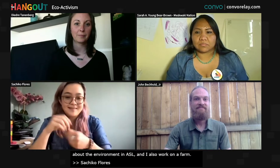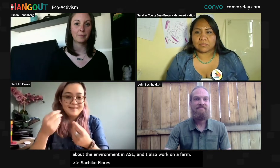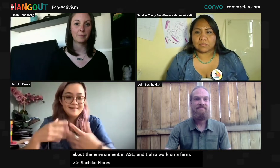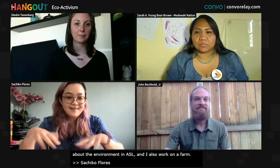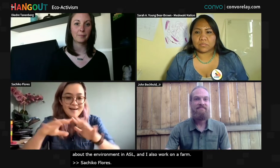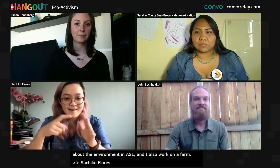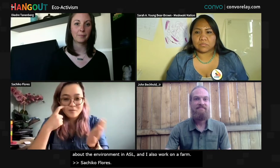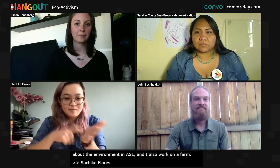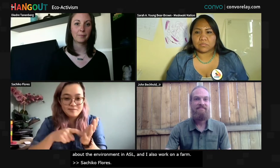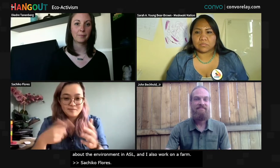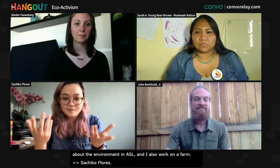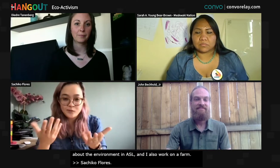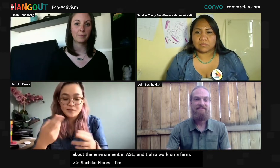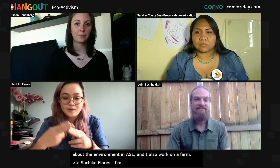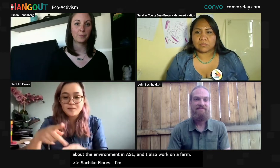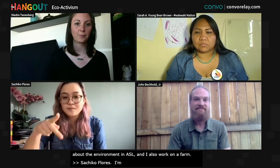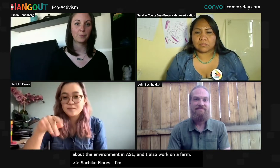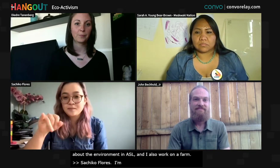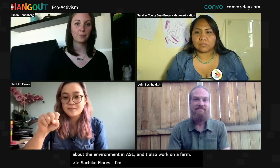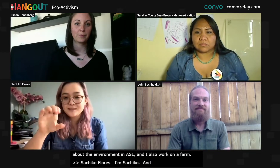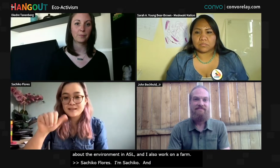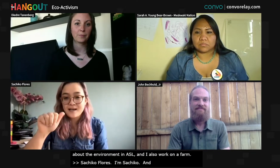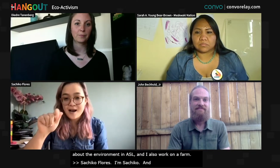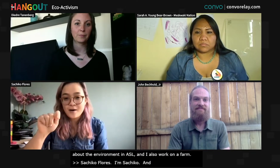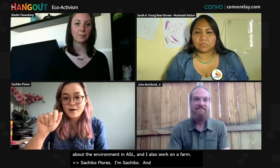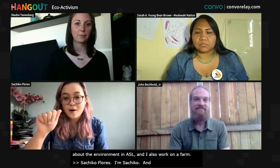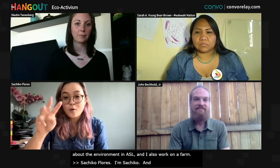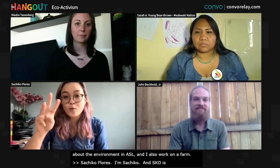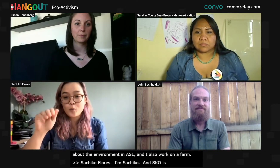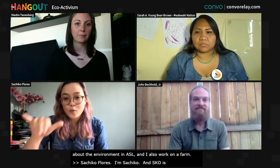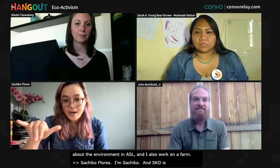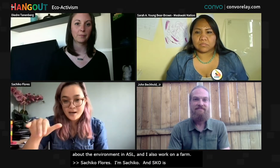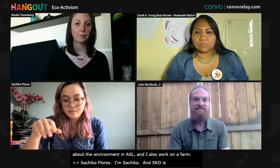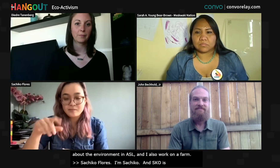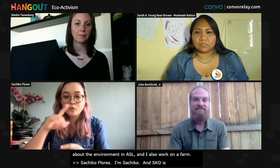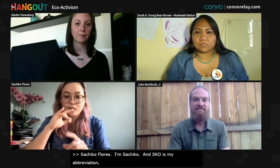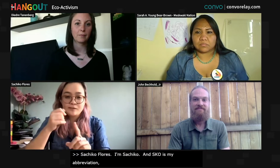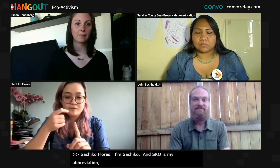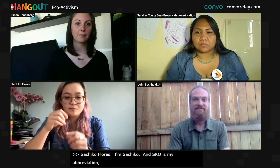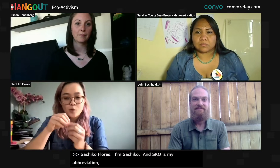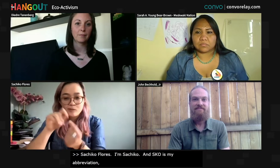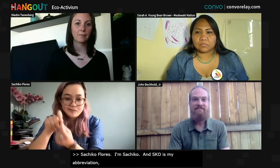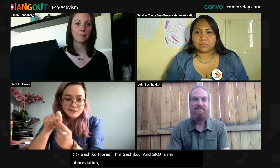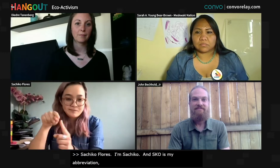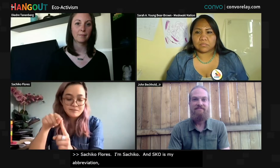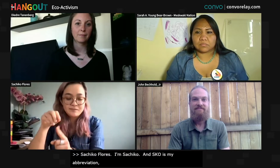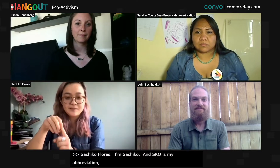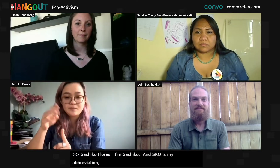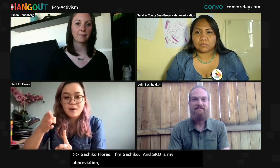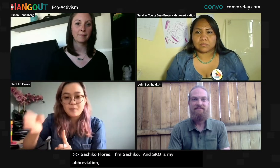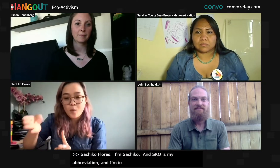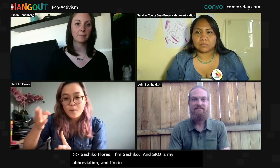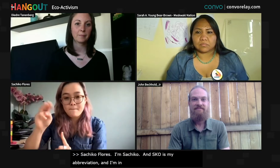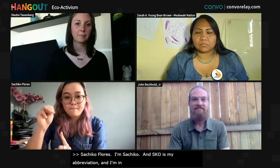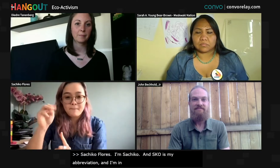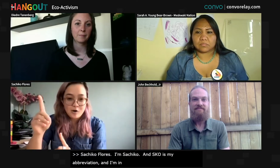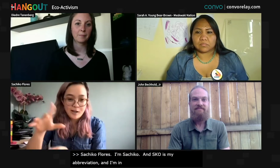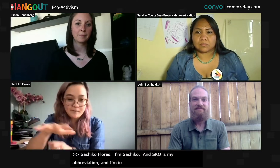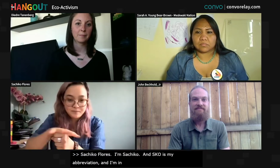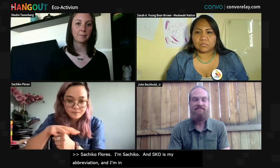SKO is my abbreviation, and I'm in the Pisgah OA, and it's really more about,